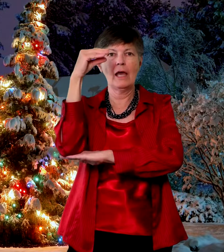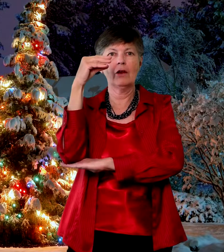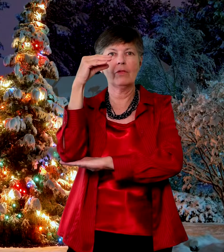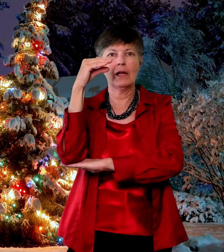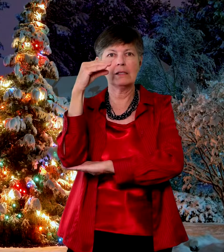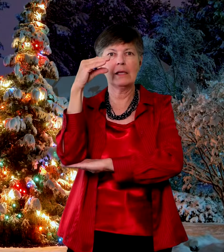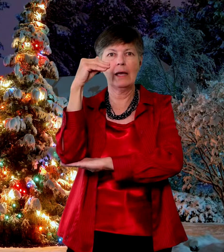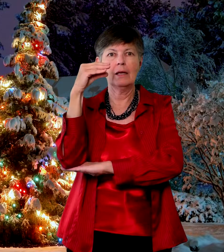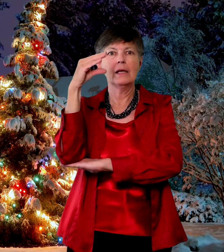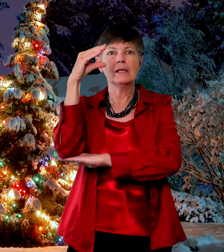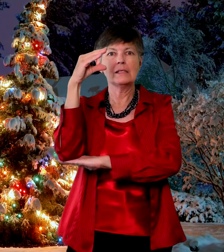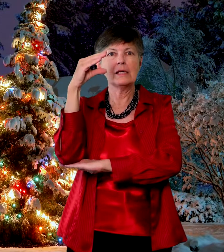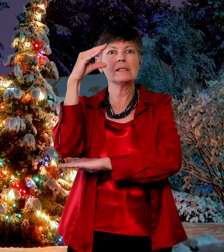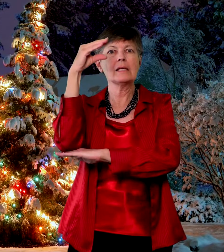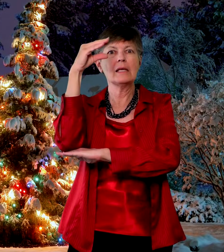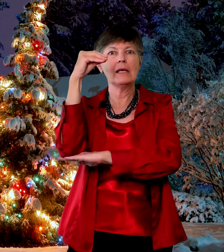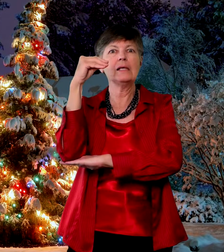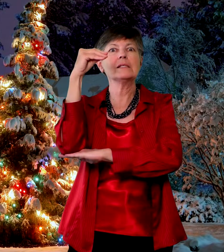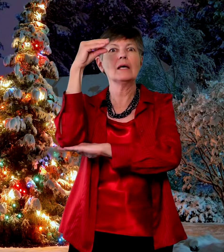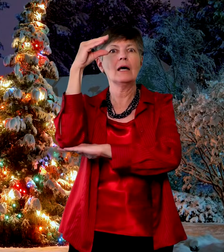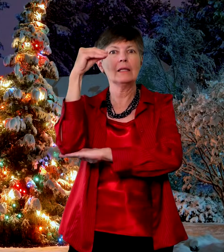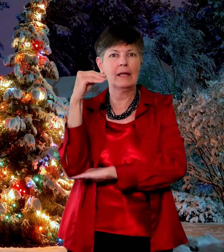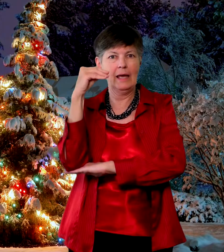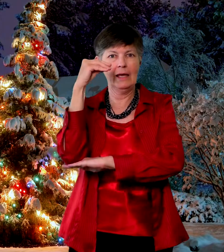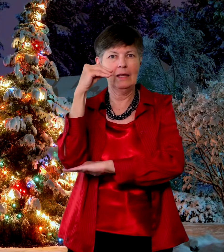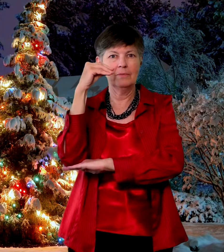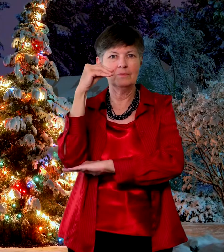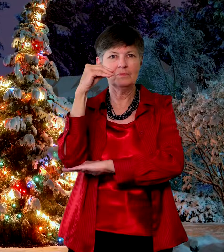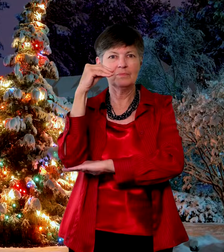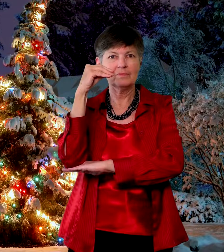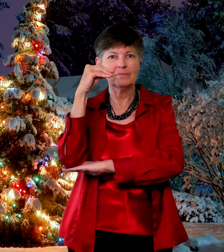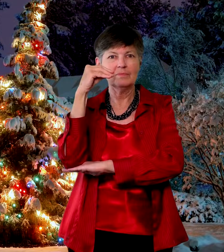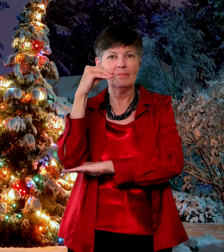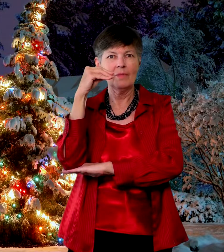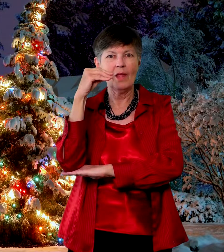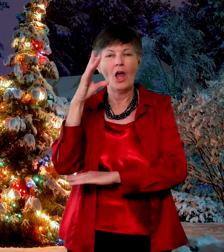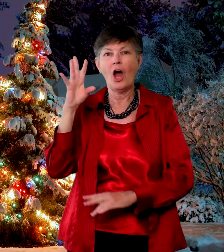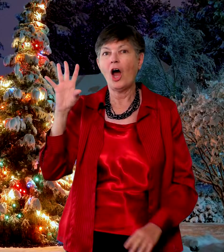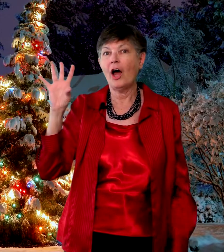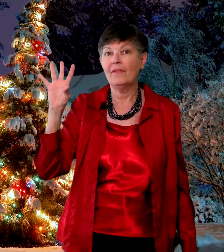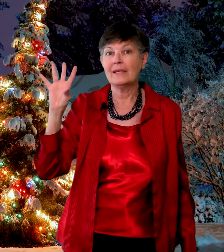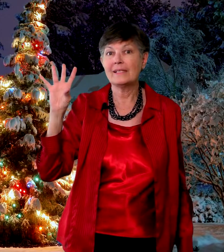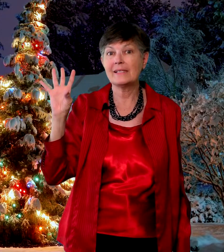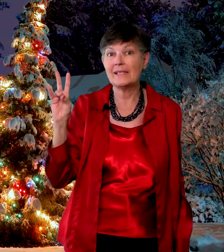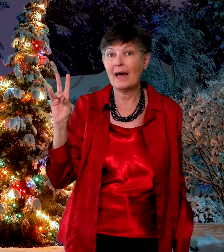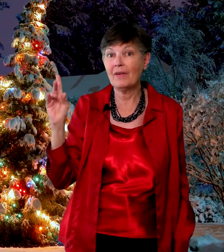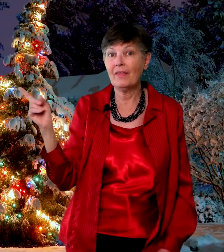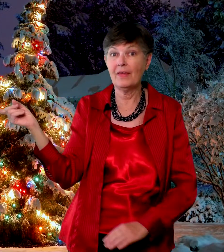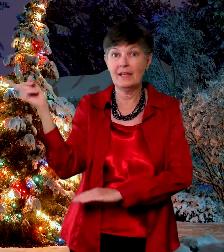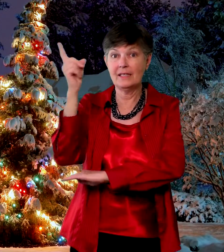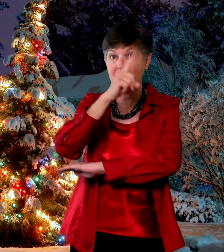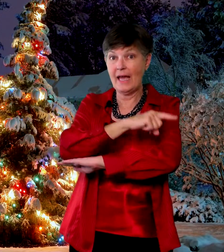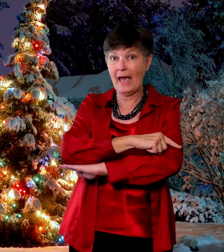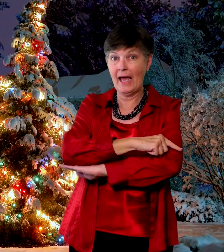indicator that it's laying. 6 geese a laying. On the 7th